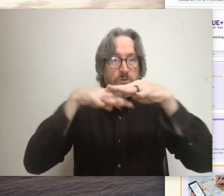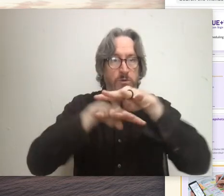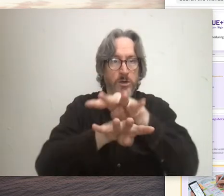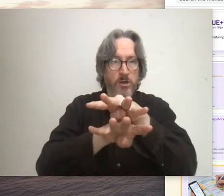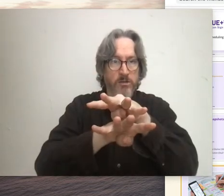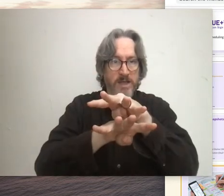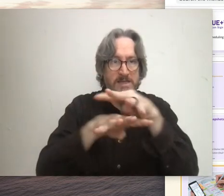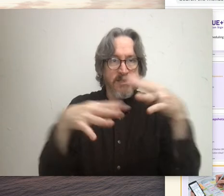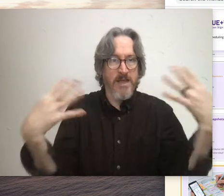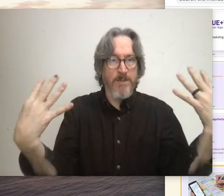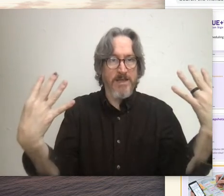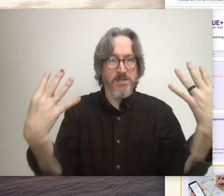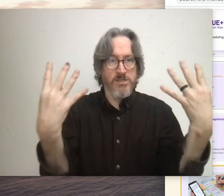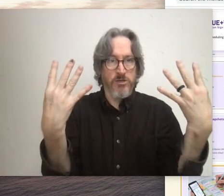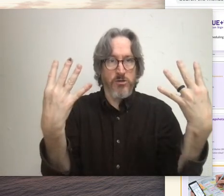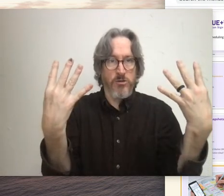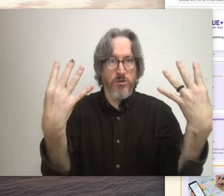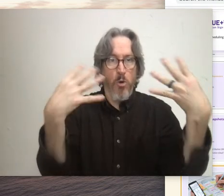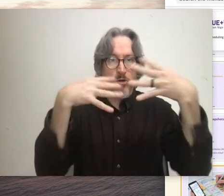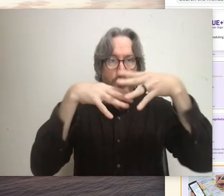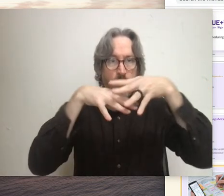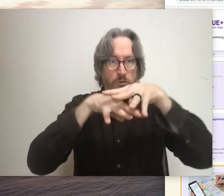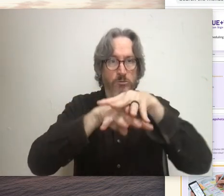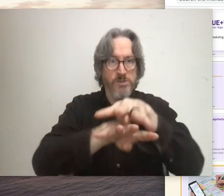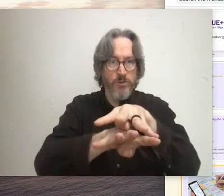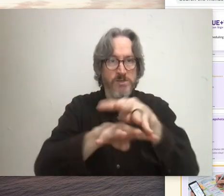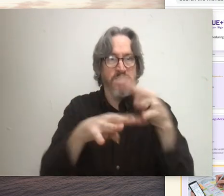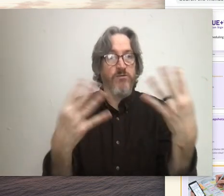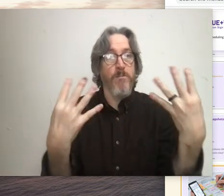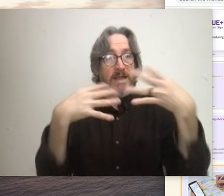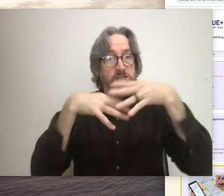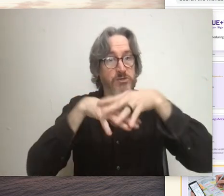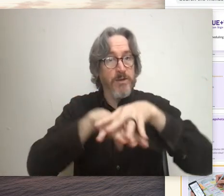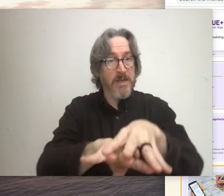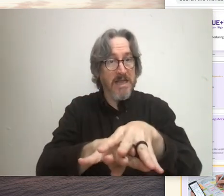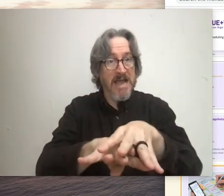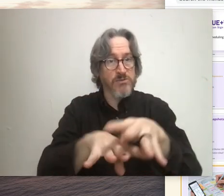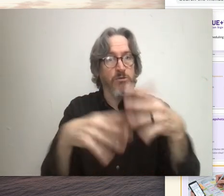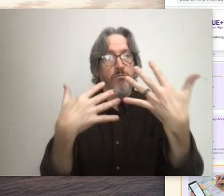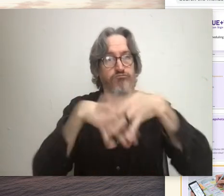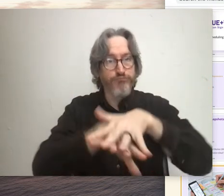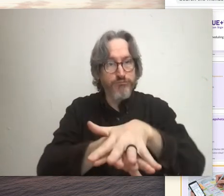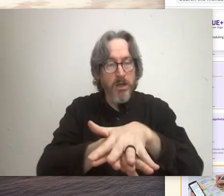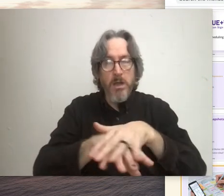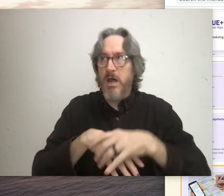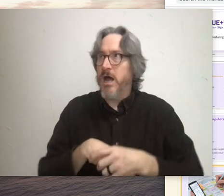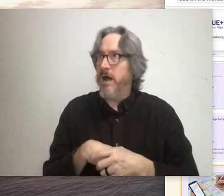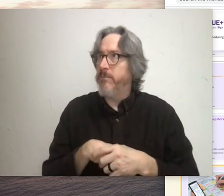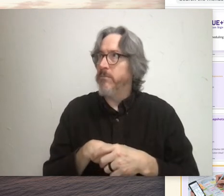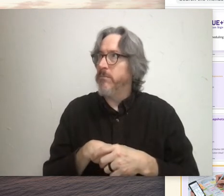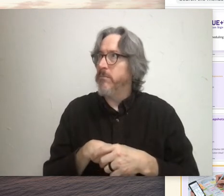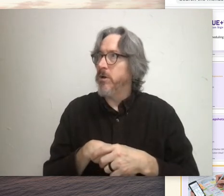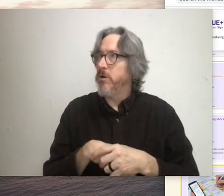we do this, it means ordered groups. We use this for a mainstream classroom.